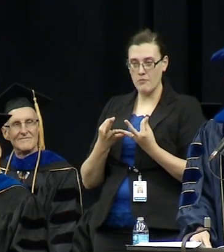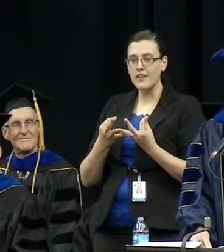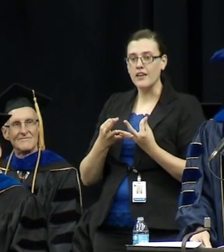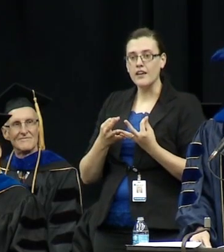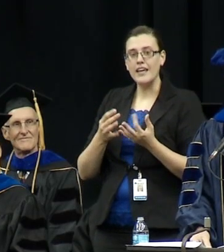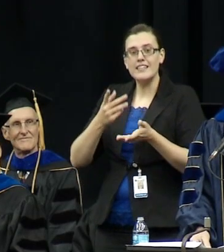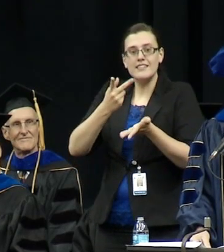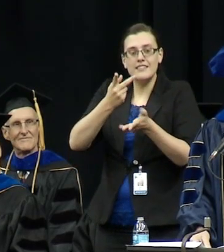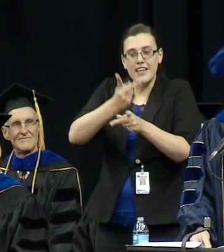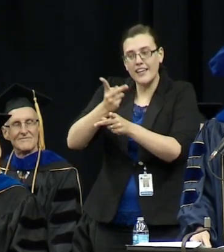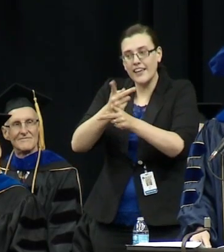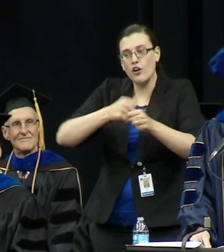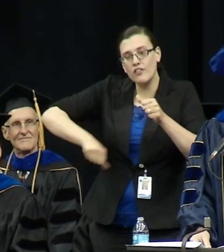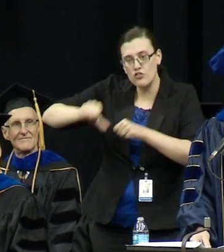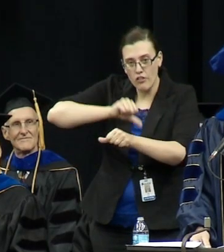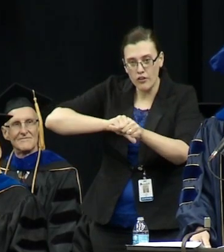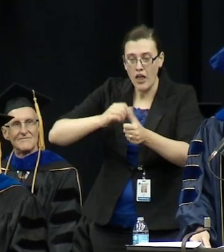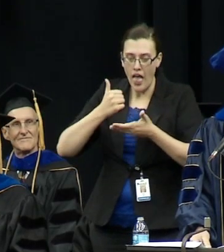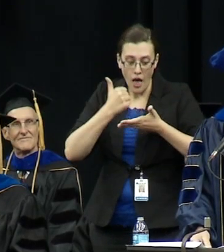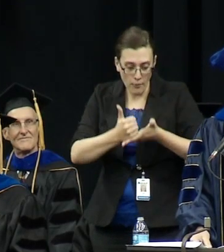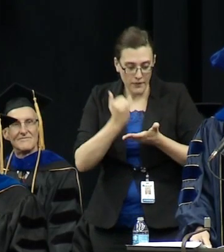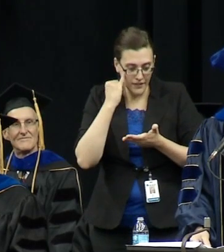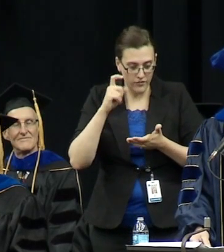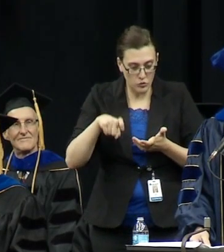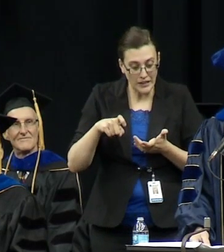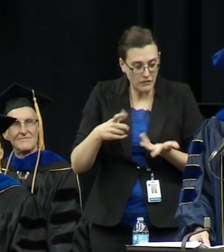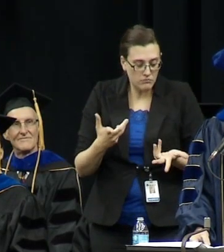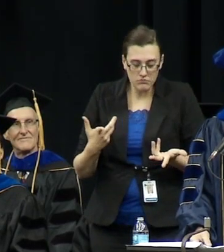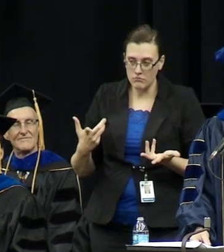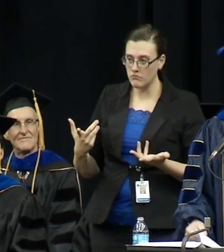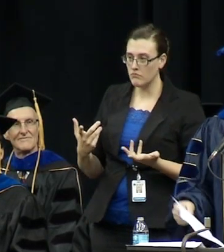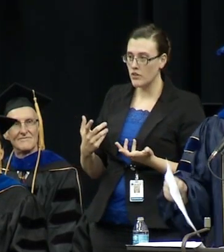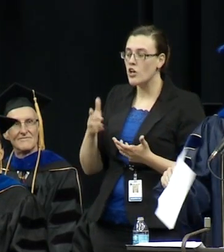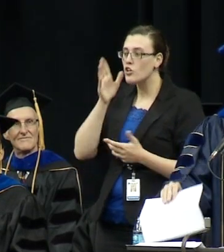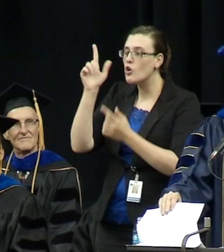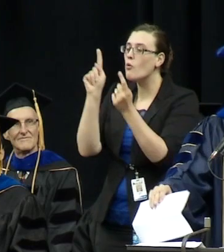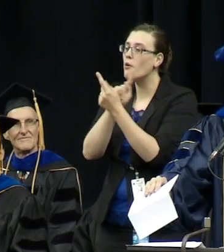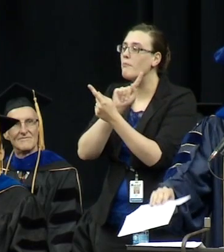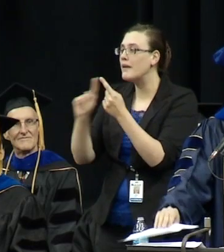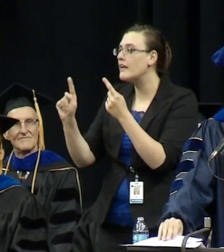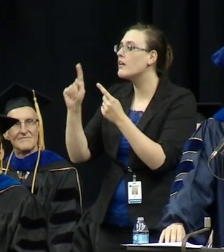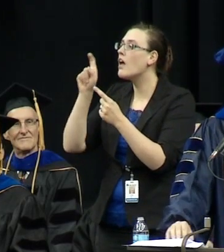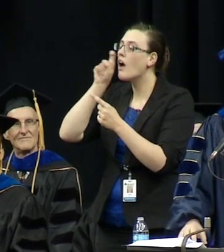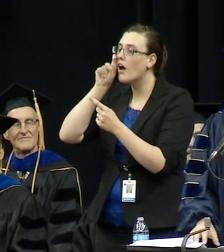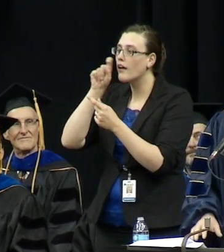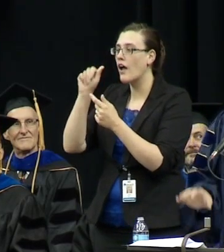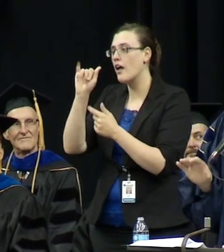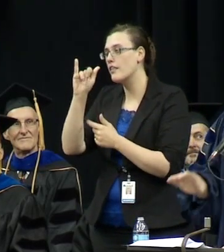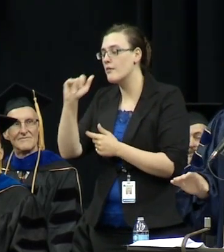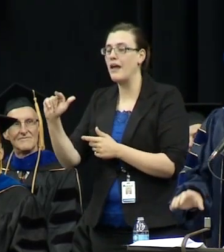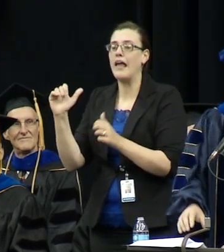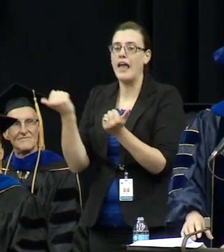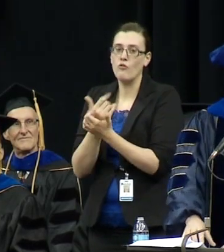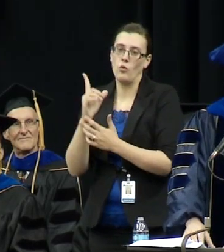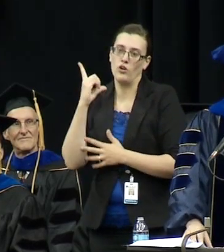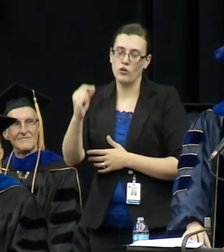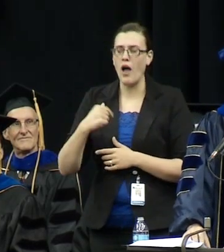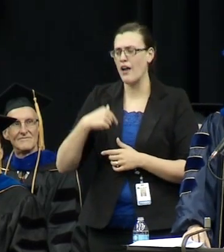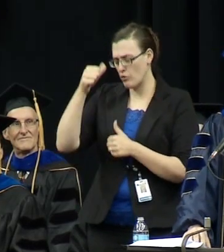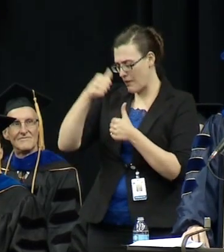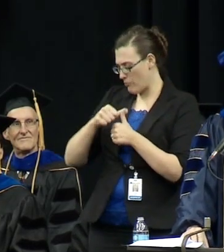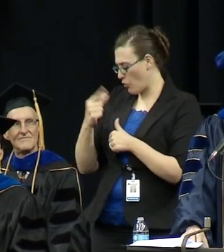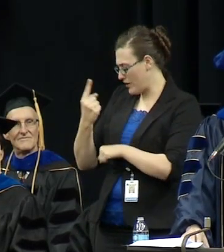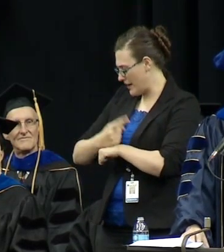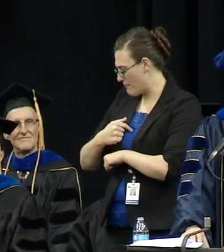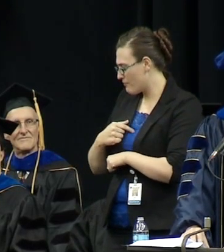other out wherever life takes you, because you will meet Iowa alumni everywhere you go. I remember the day I was hired to